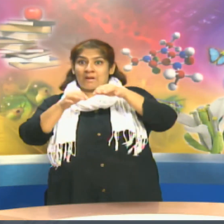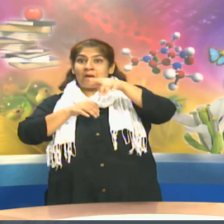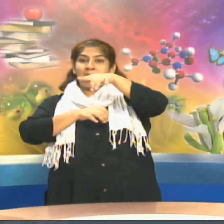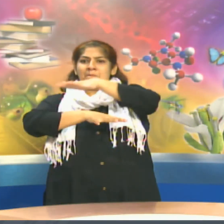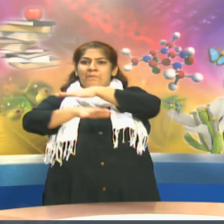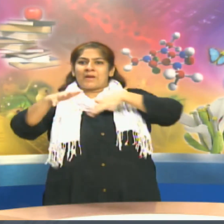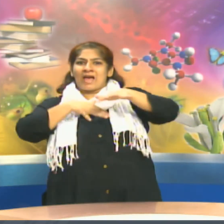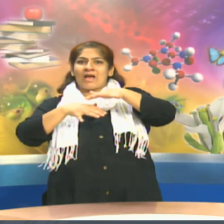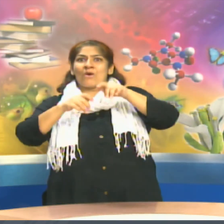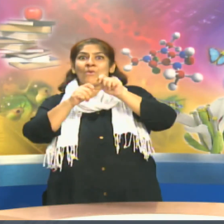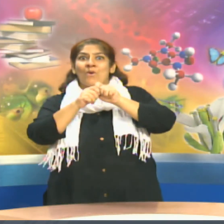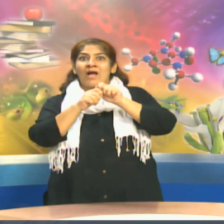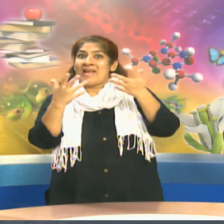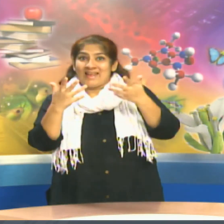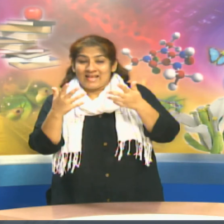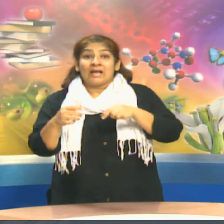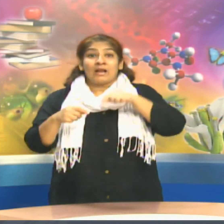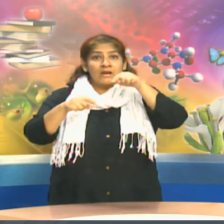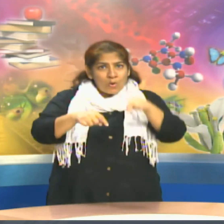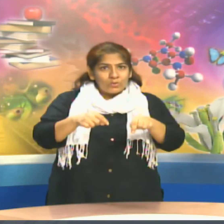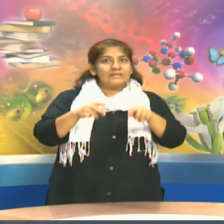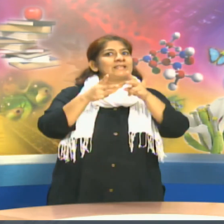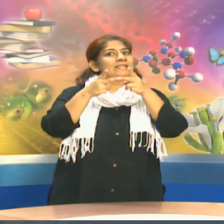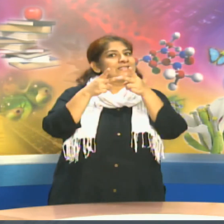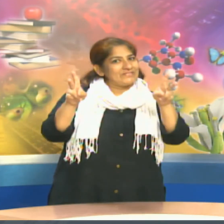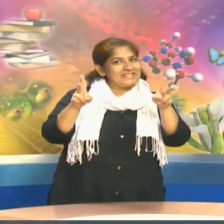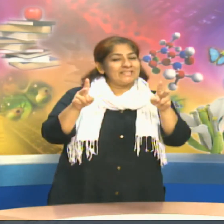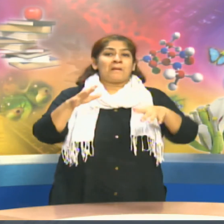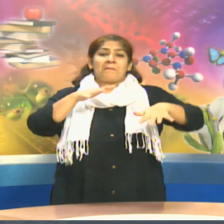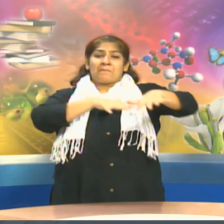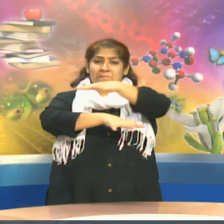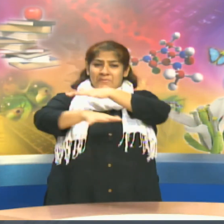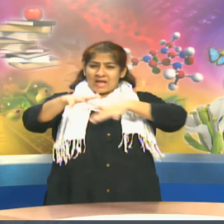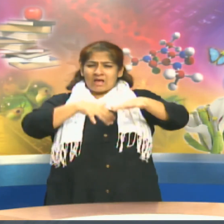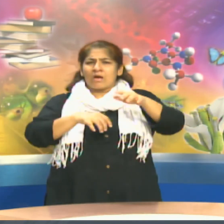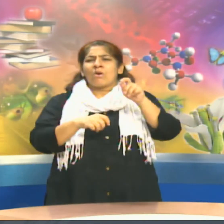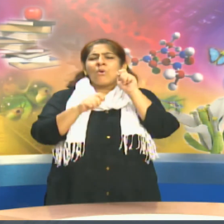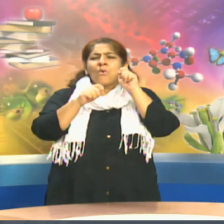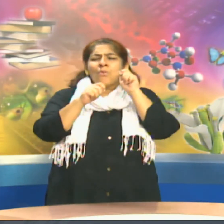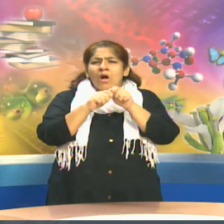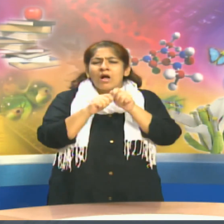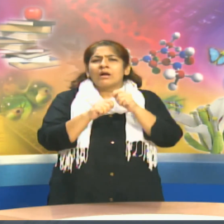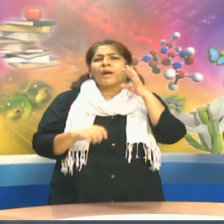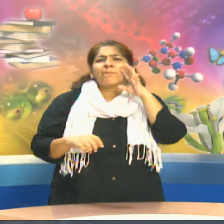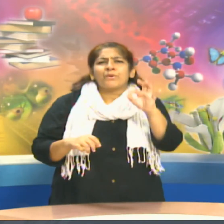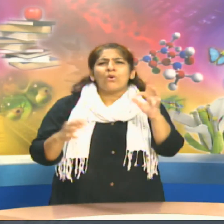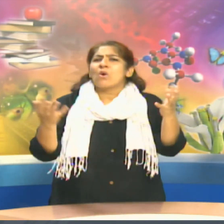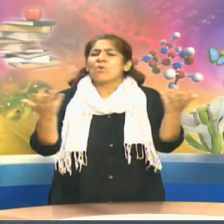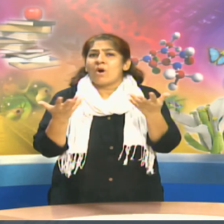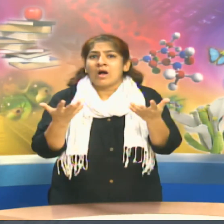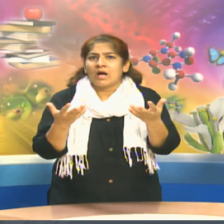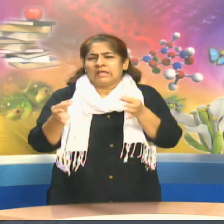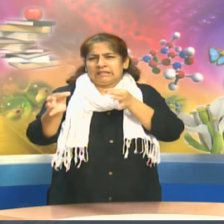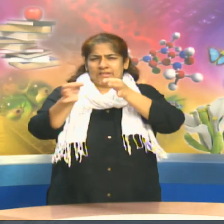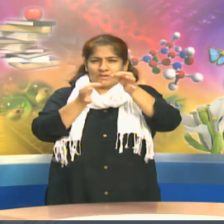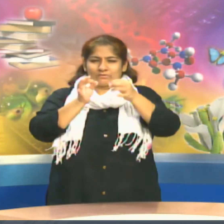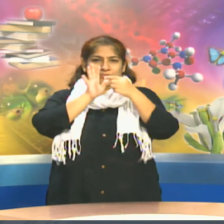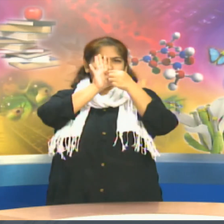Now, you have seen this slide, we are going to understand this now. This is a little different, which we understood